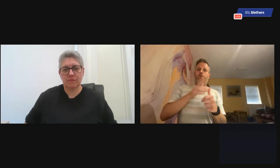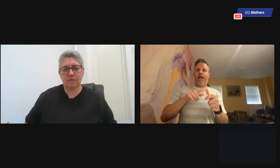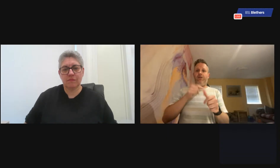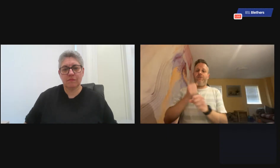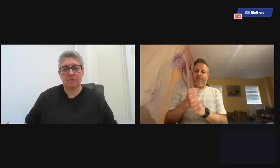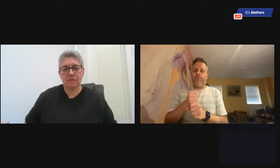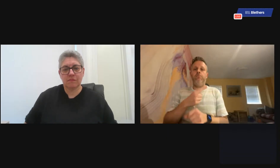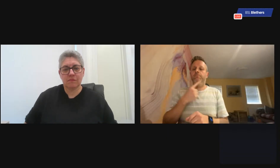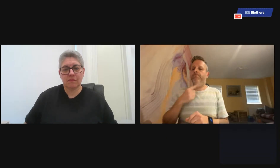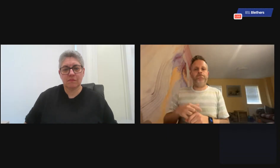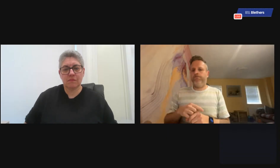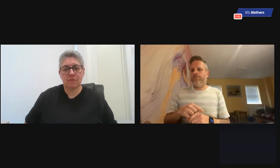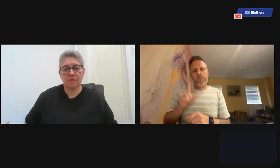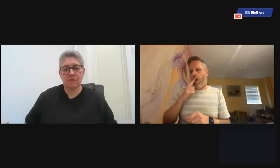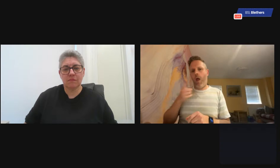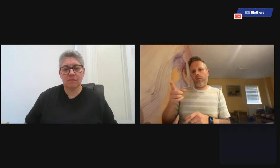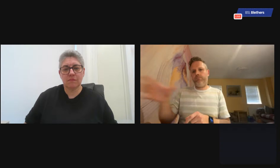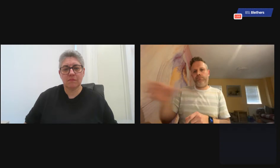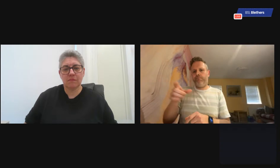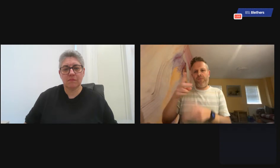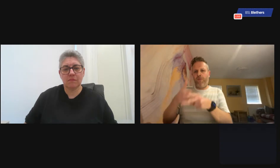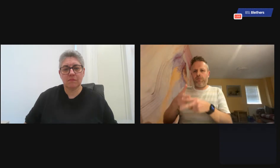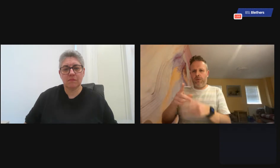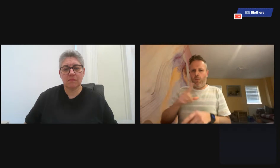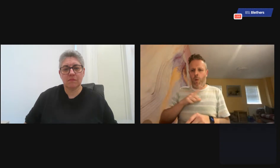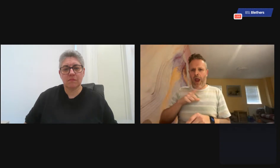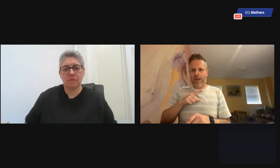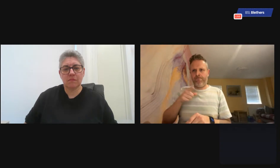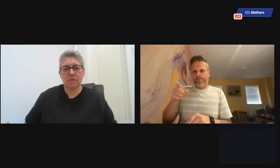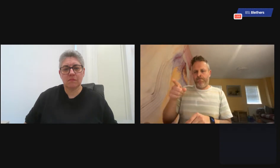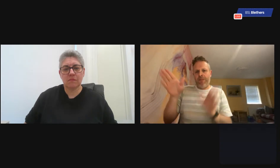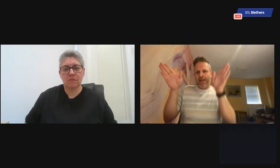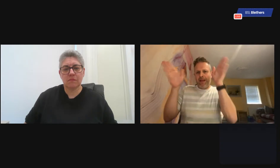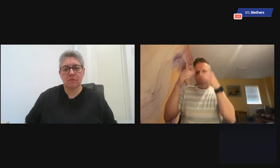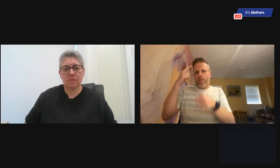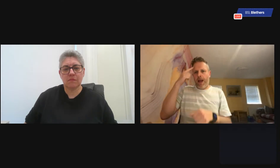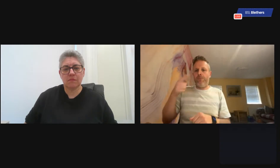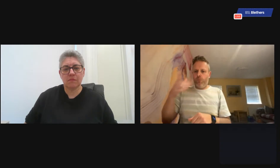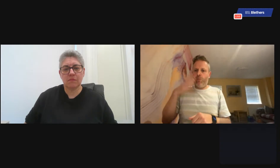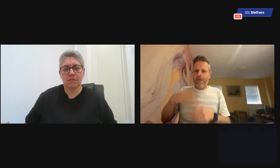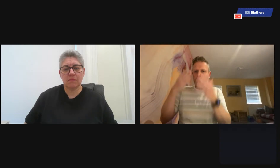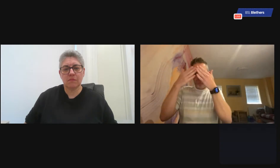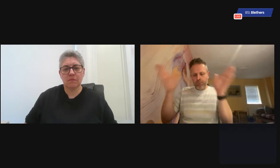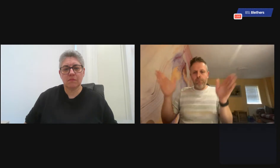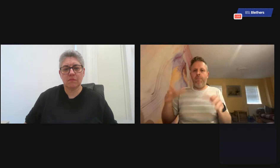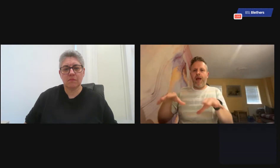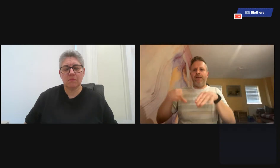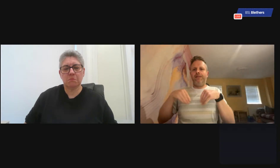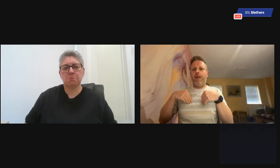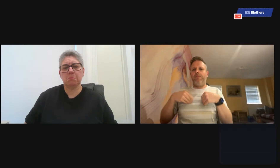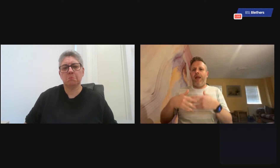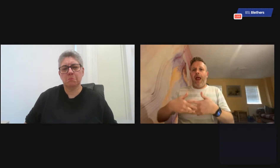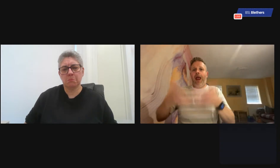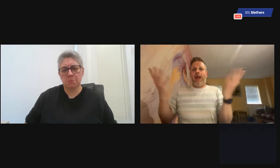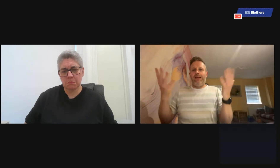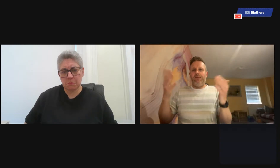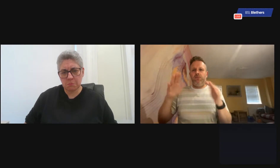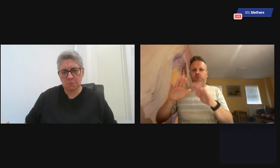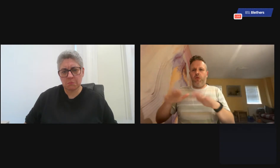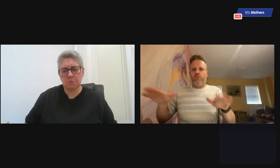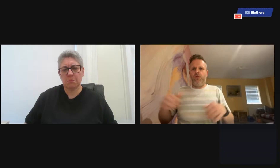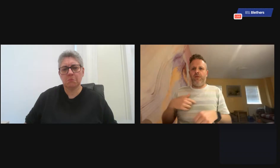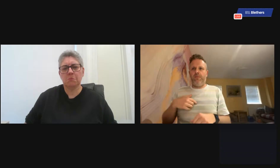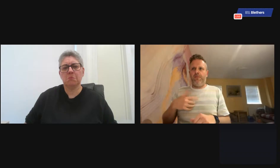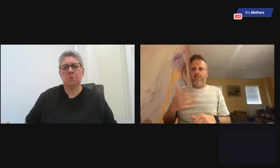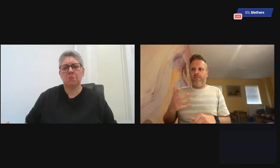would that work out? I went to an agency initially, and they didn't particularly want to accept